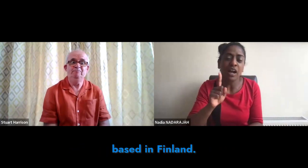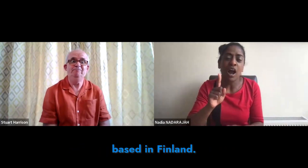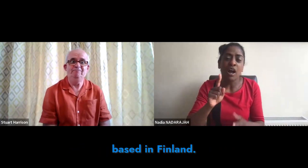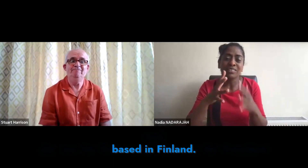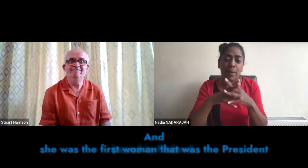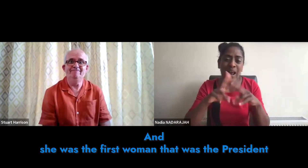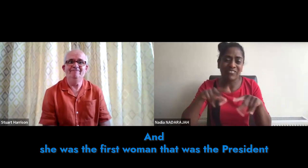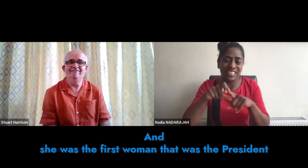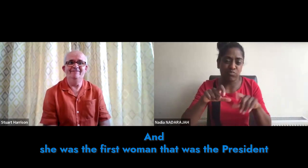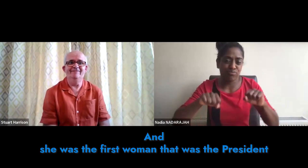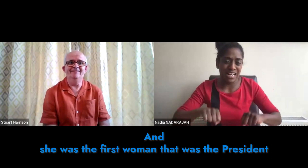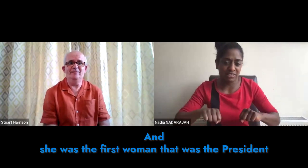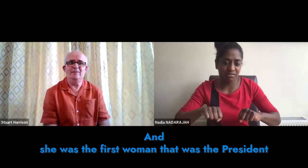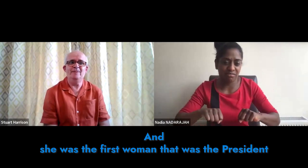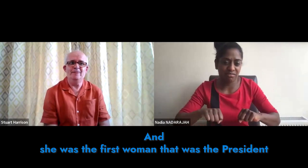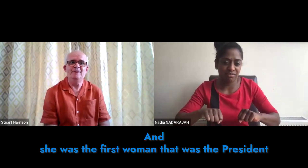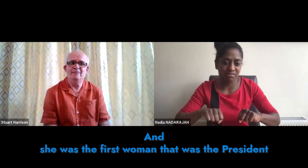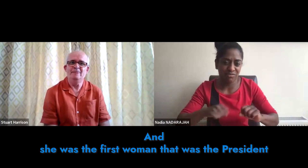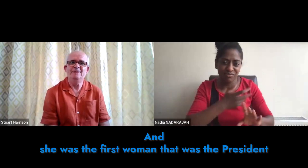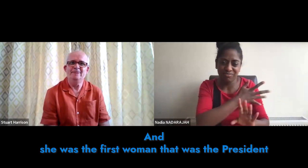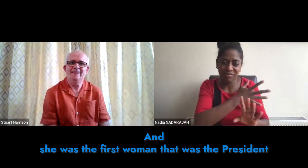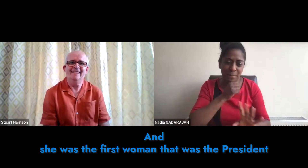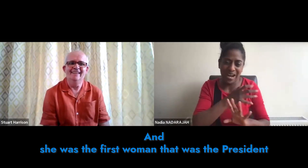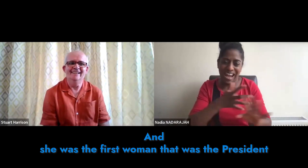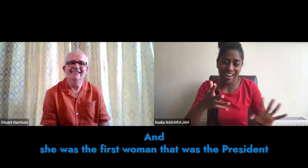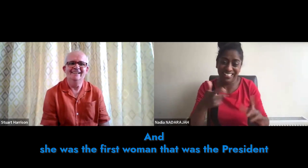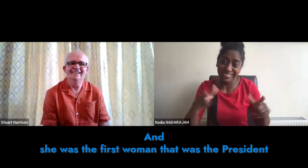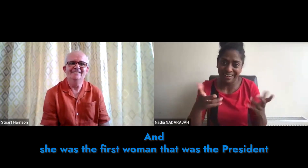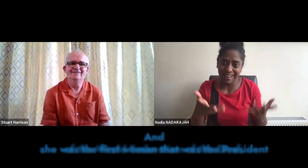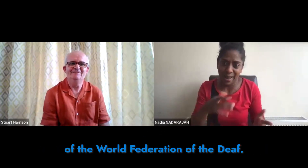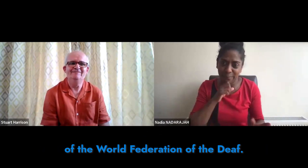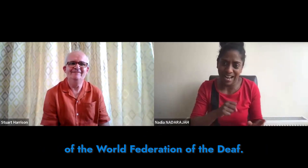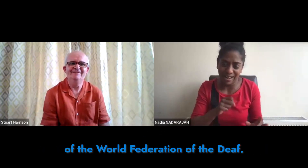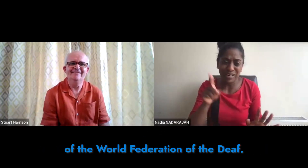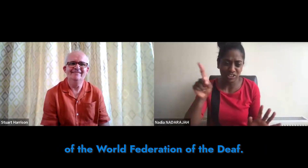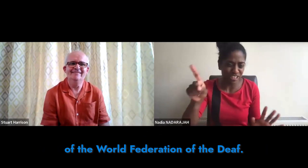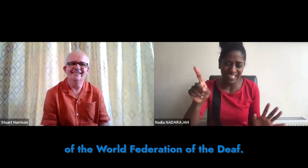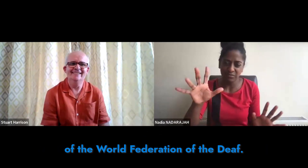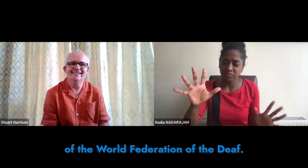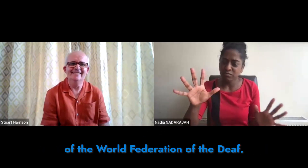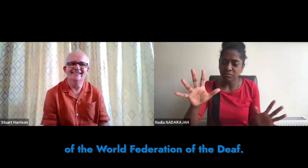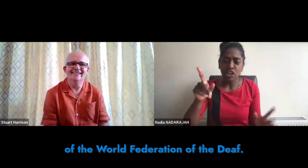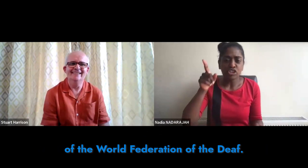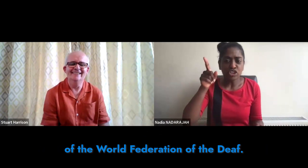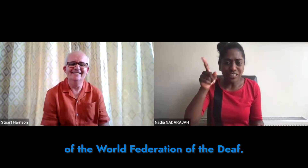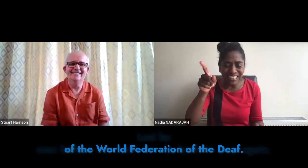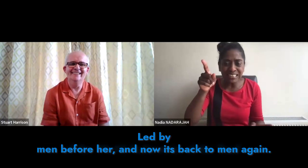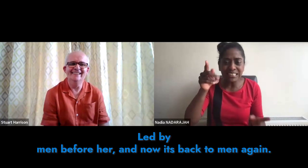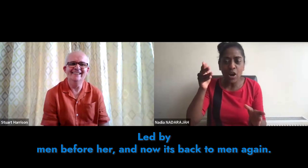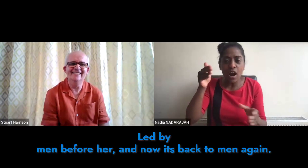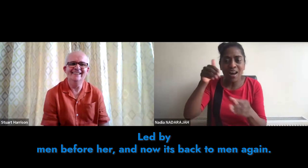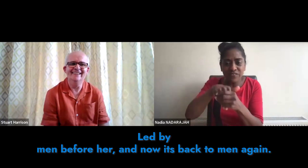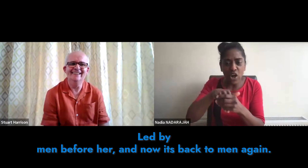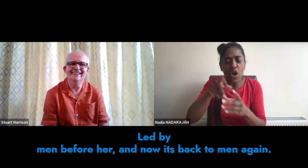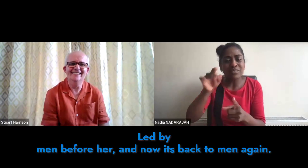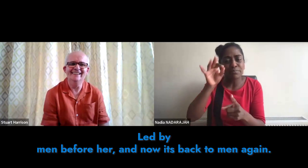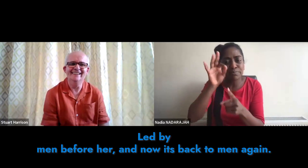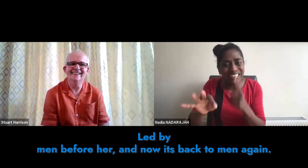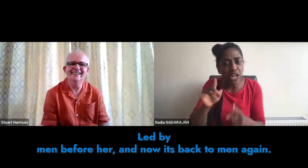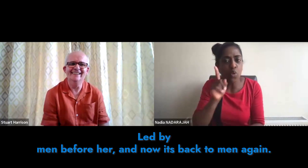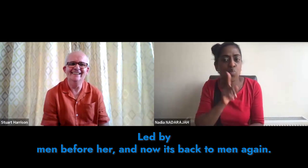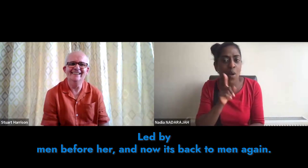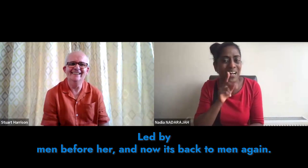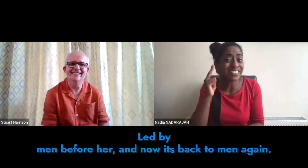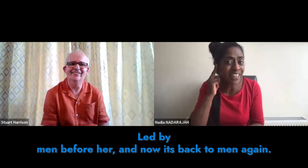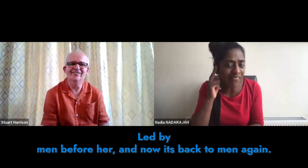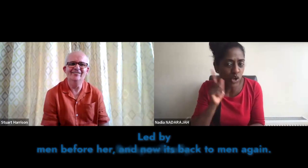based in Finland. And she was the first woman that was the president of the World Federation of the Deaf. The men previously, but it's now